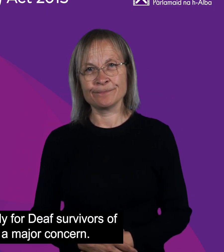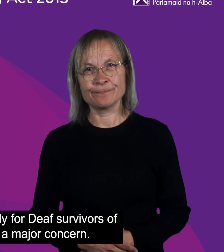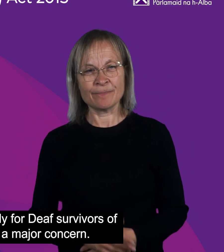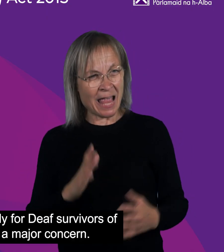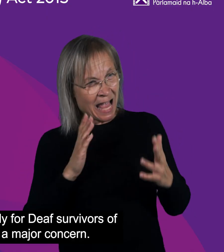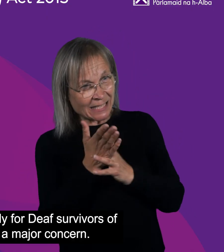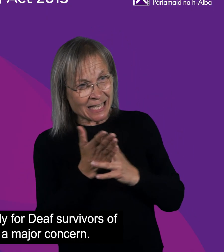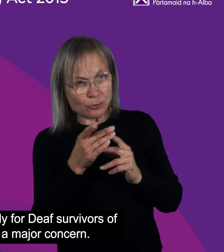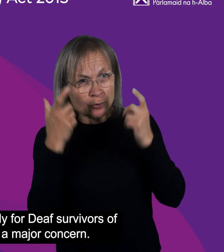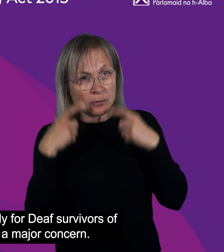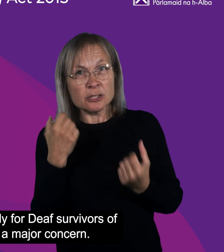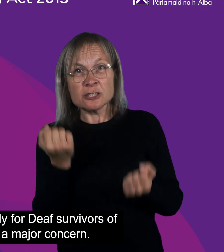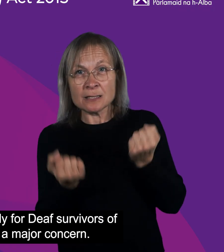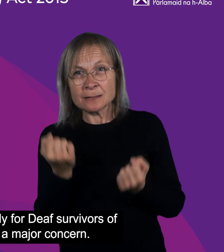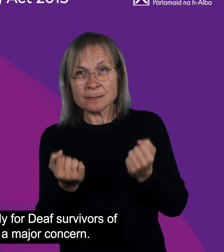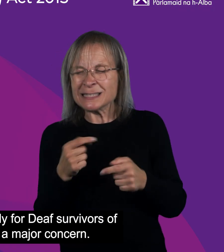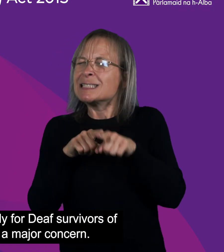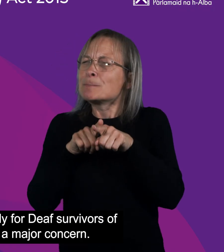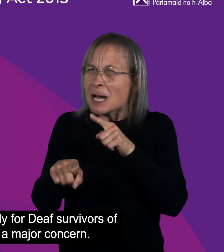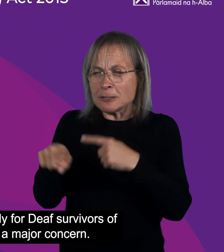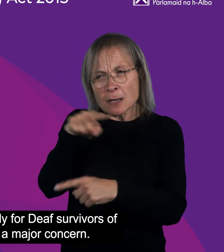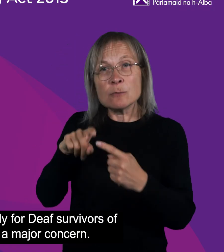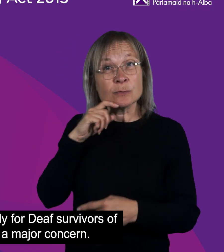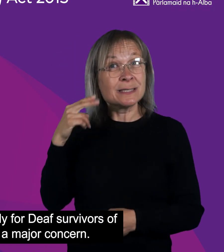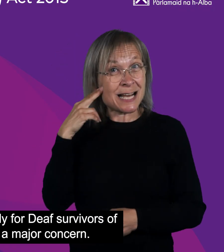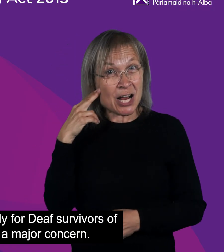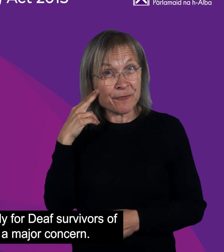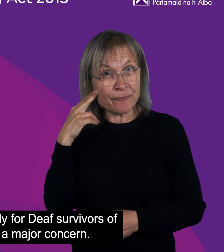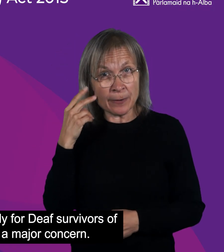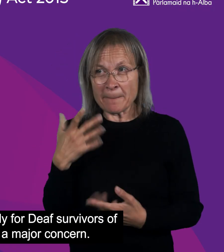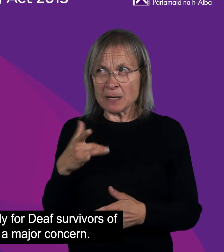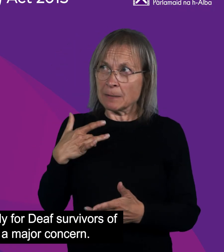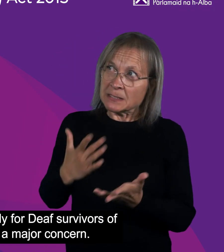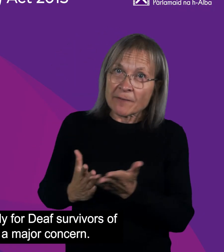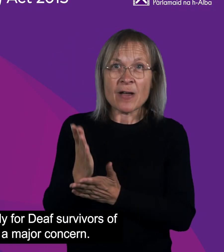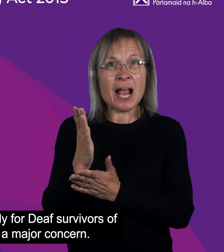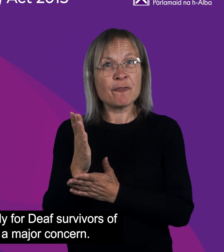Access to justice, especially for deaf survivors of domestic abuse, was a major concern.